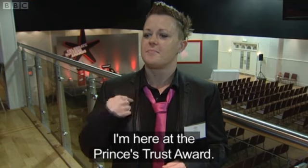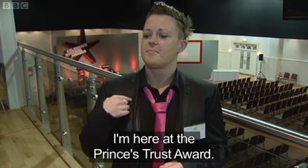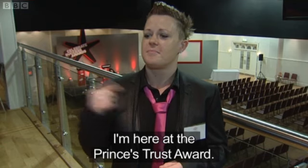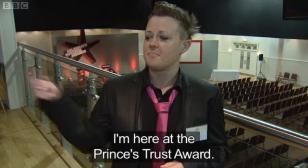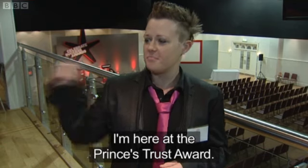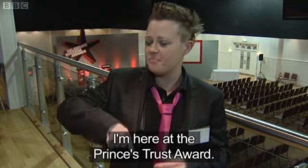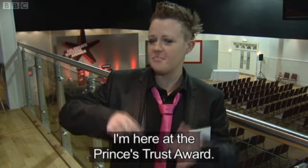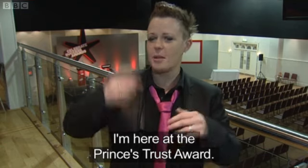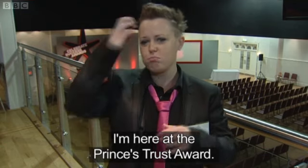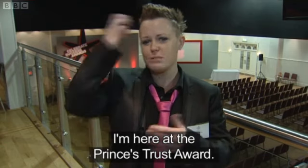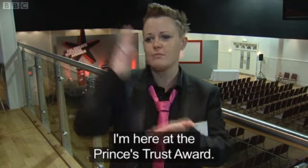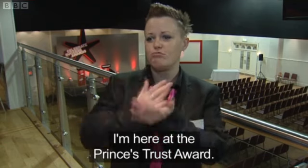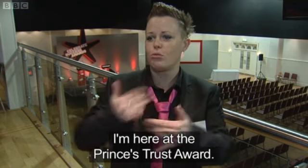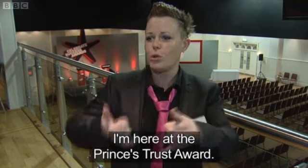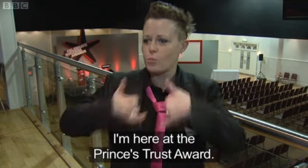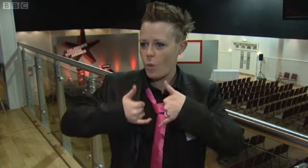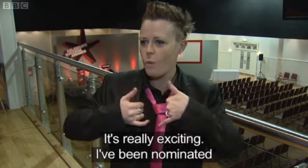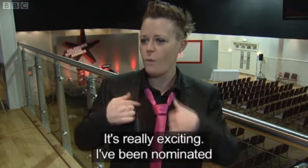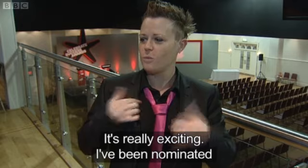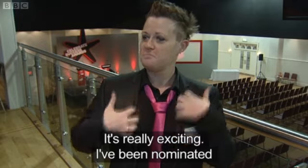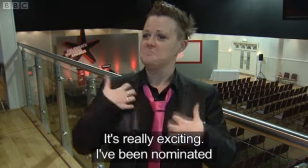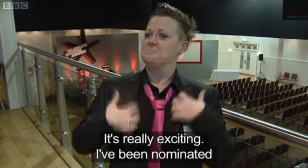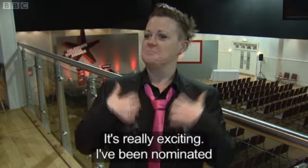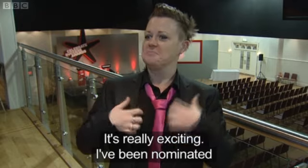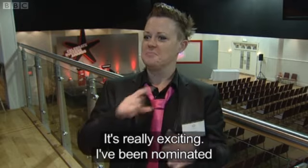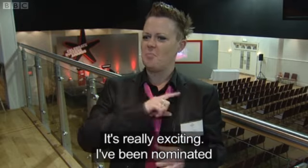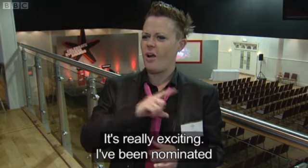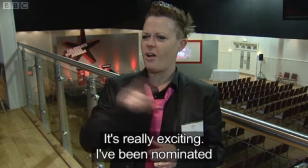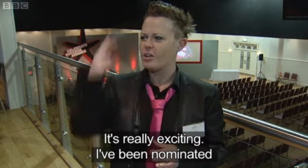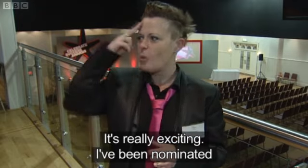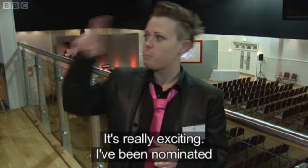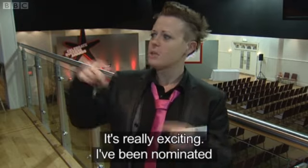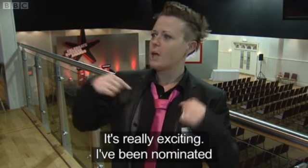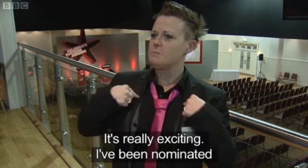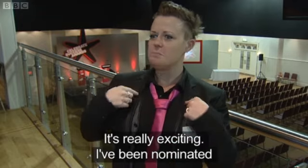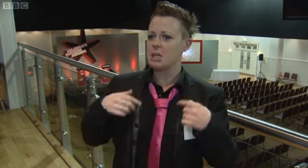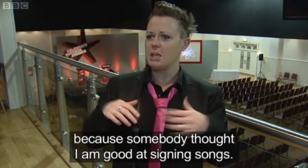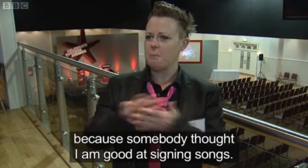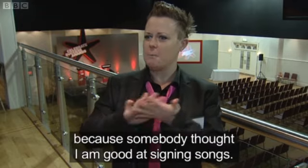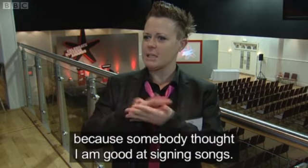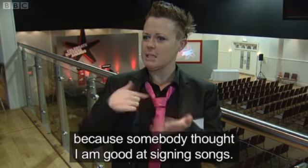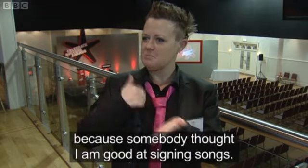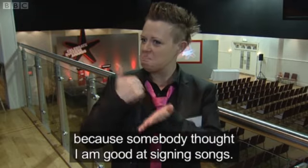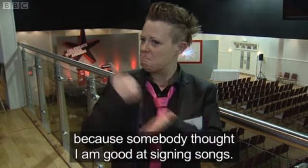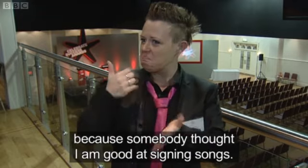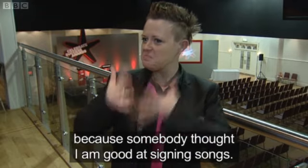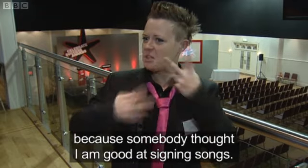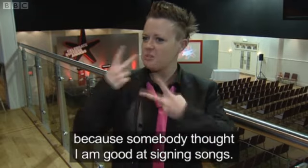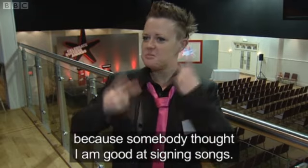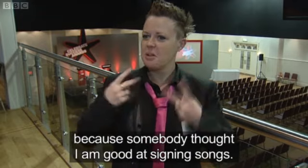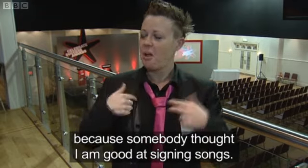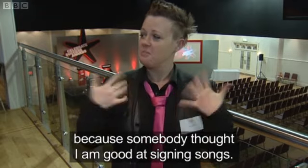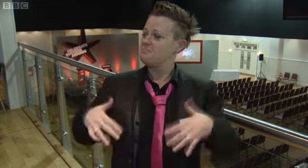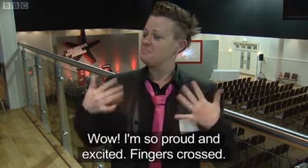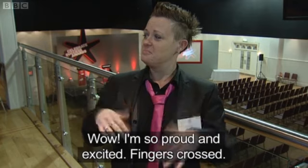I'm here at the Prince's Trust Award. It's really exciting. I've been nominated because somebody thought I'm good at signing songs. Wow, I'm